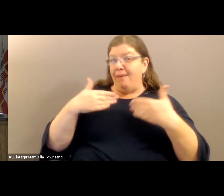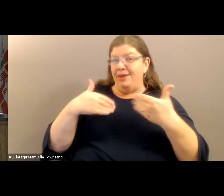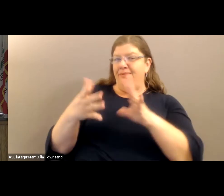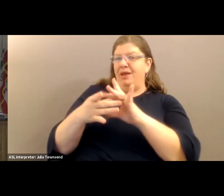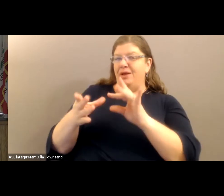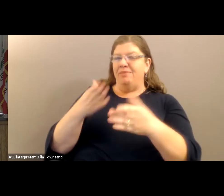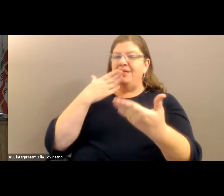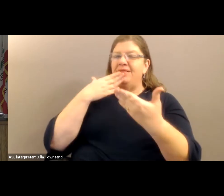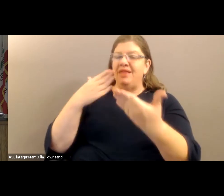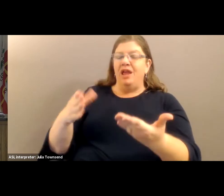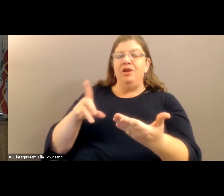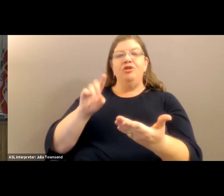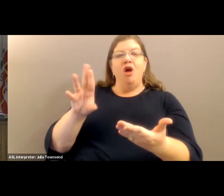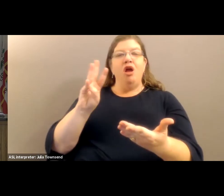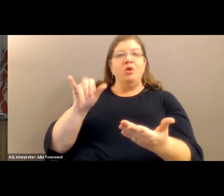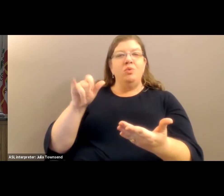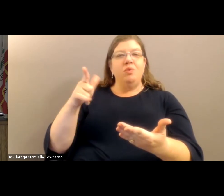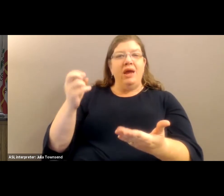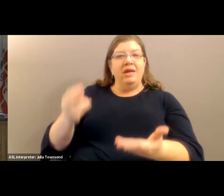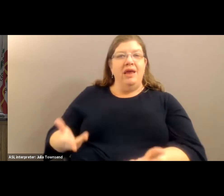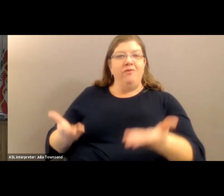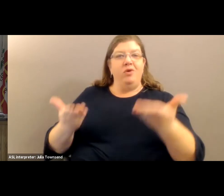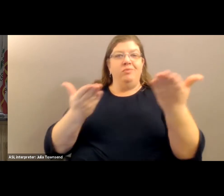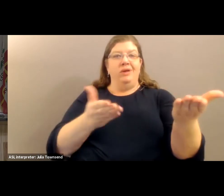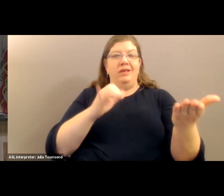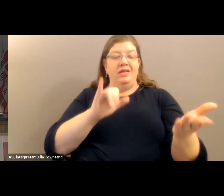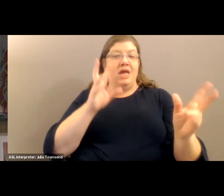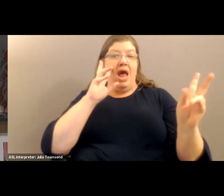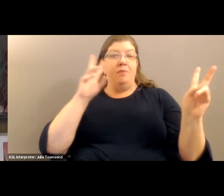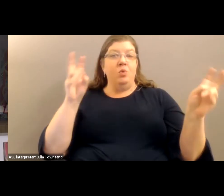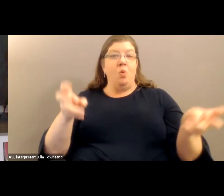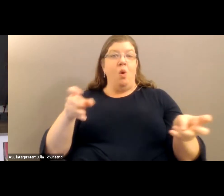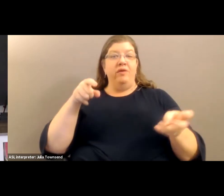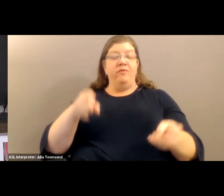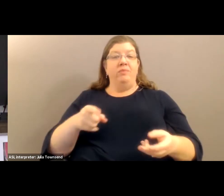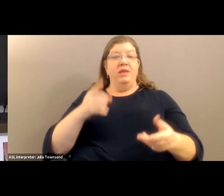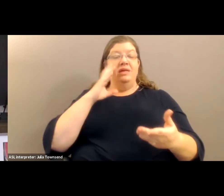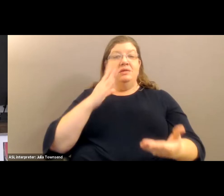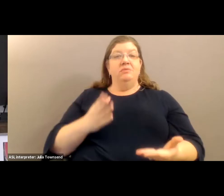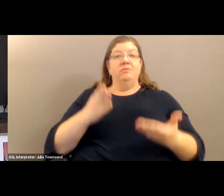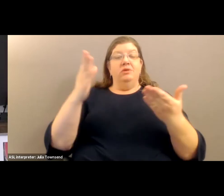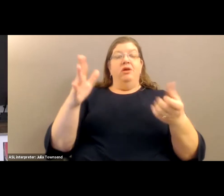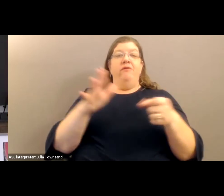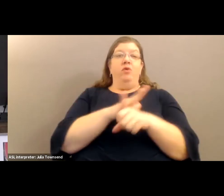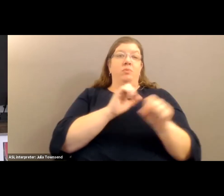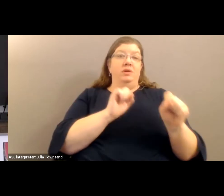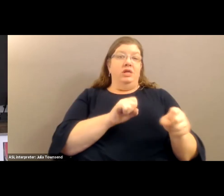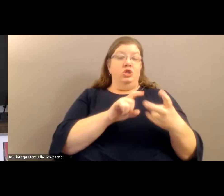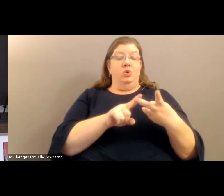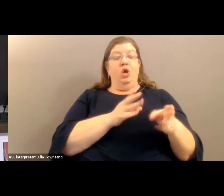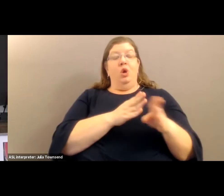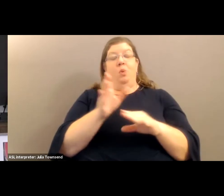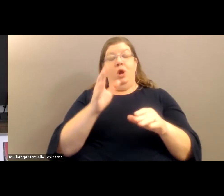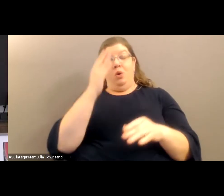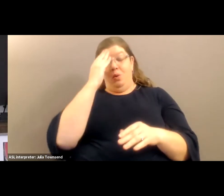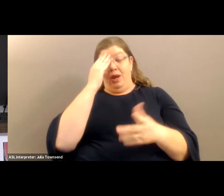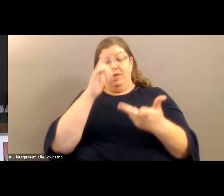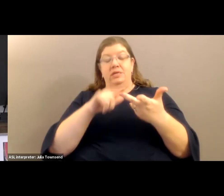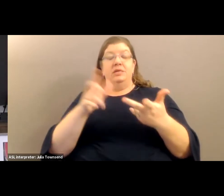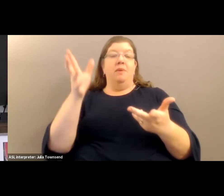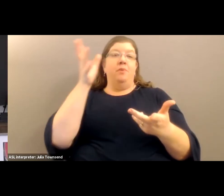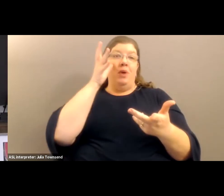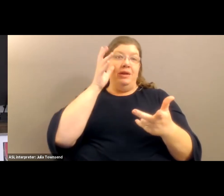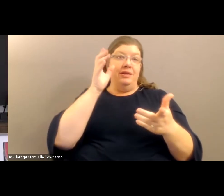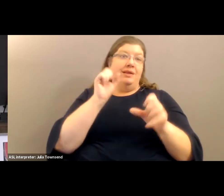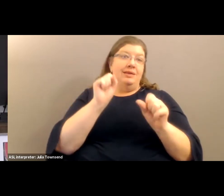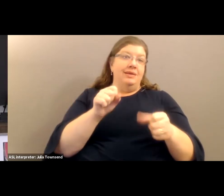Dr. Wagenek, for bringing this forward. Quoting from the resolution, full potential, career awareness, parental assistance, goal